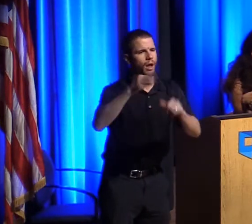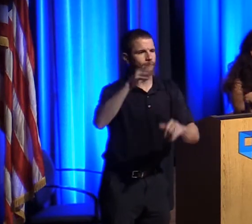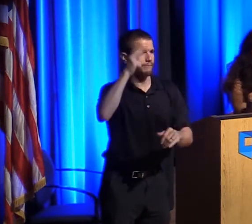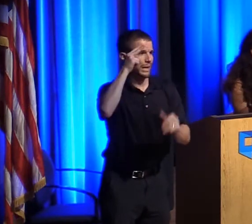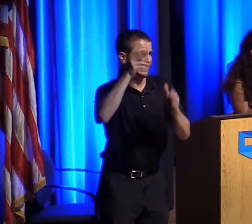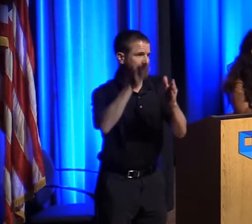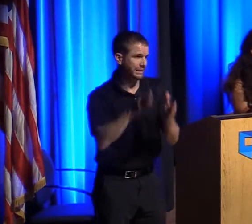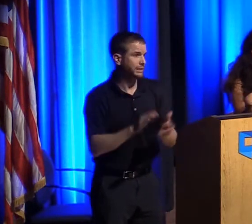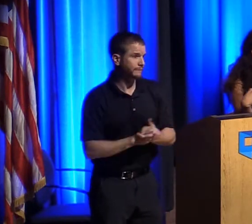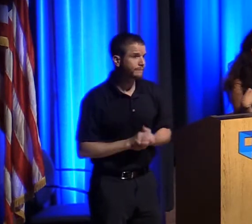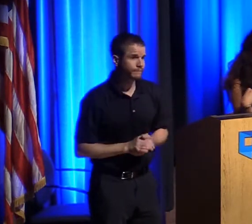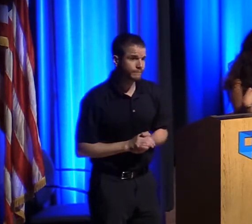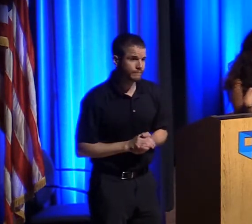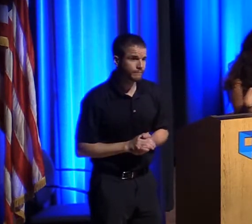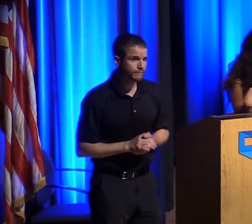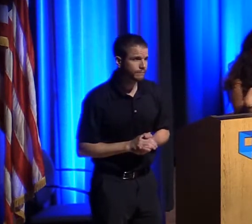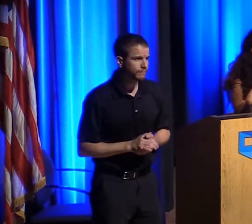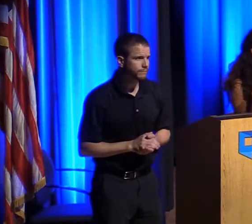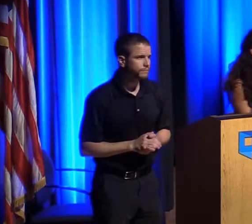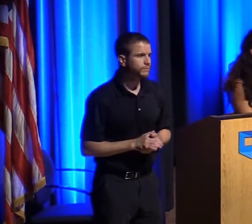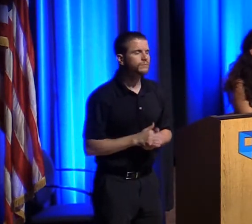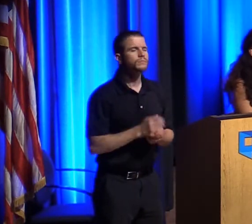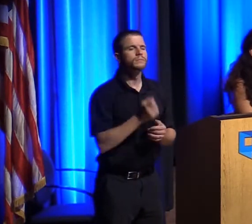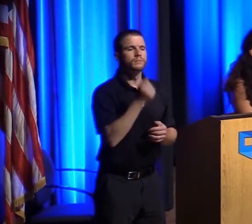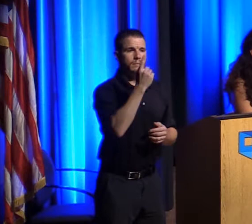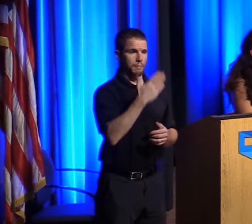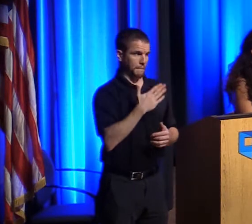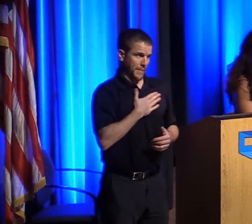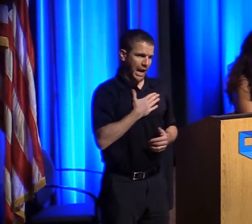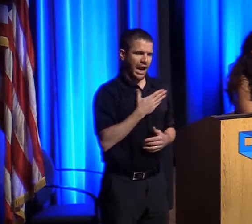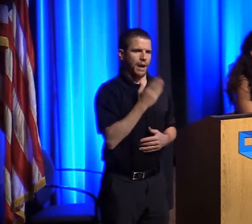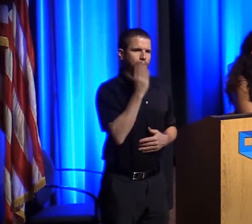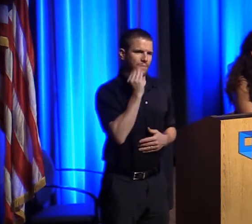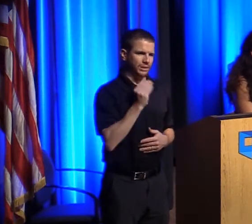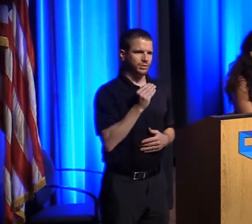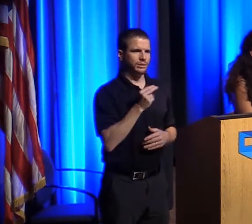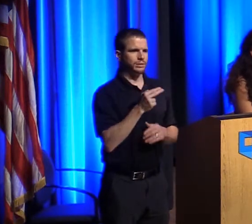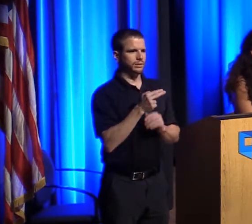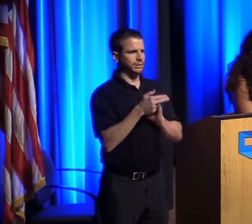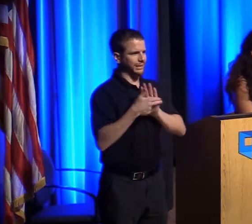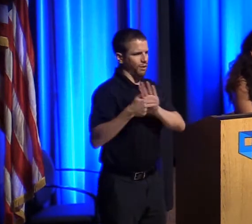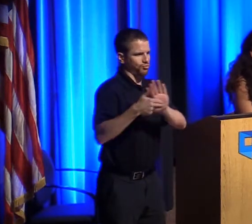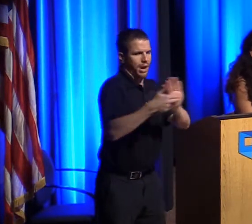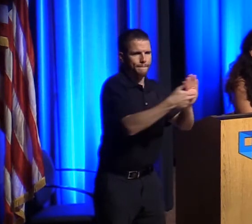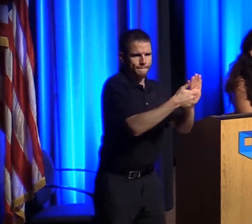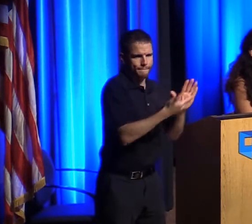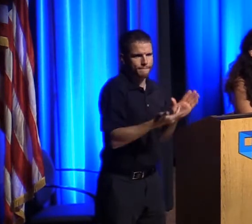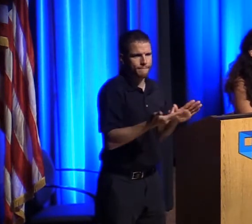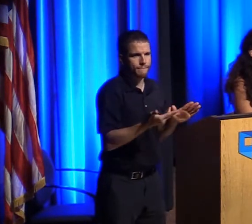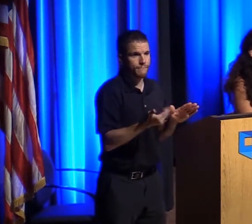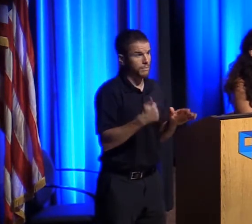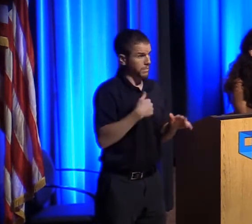us differently based on what group you're in. And so I am not African American and I'm not a man.